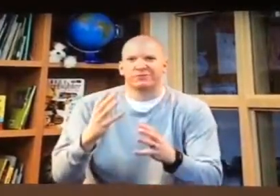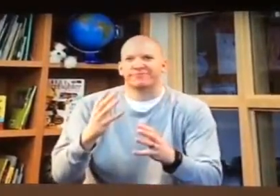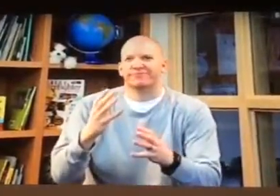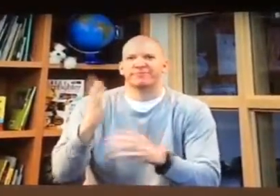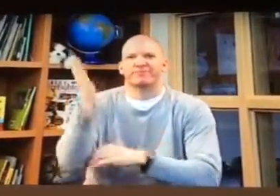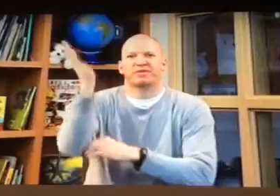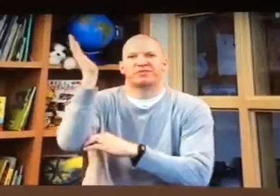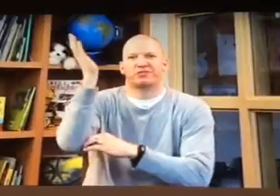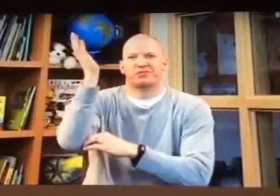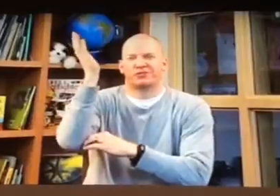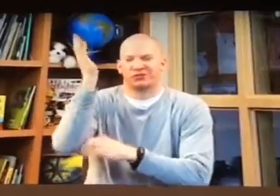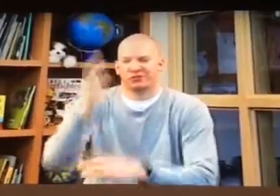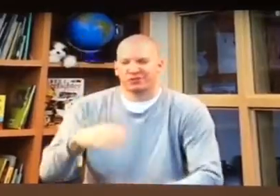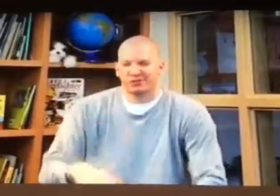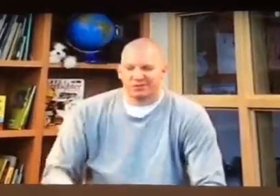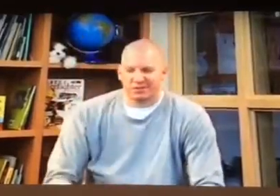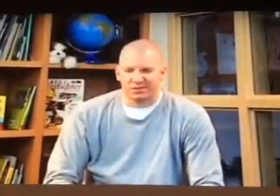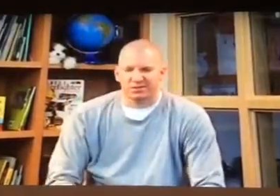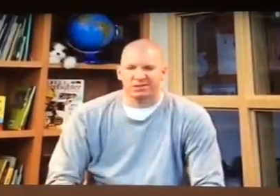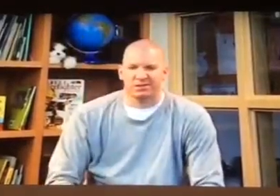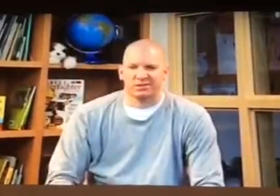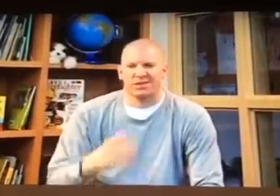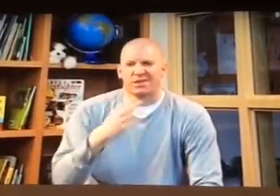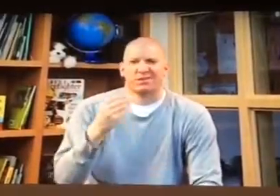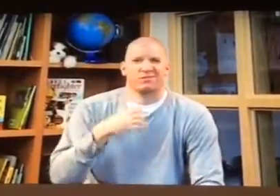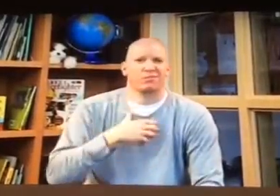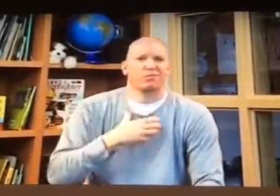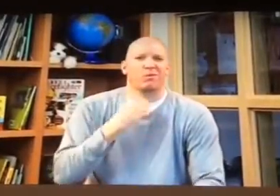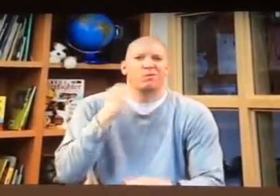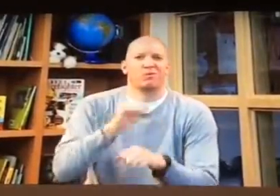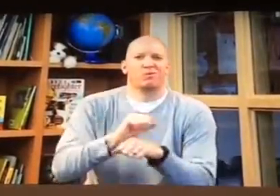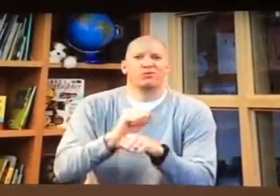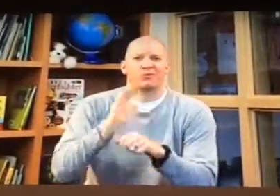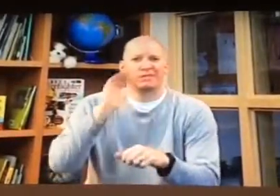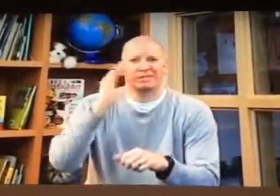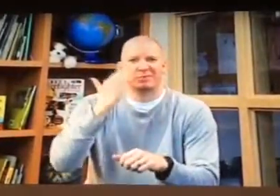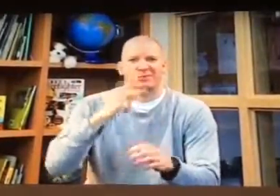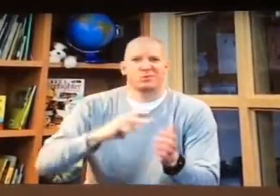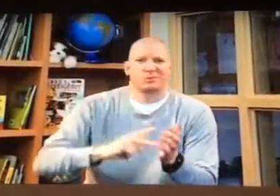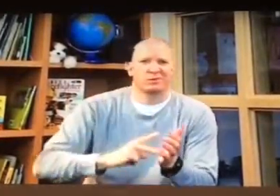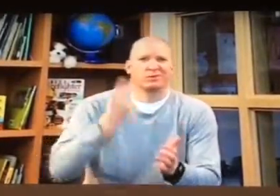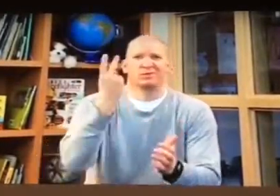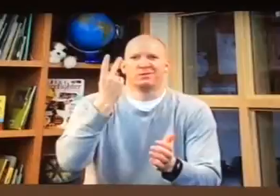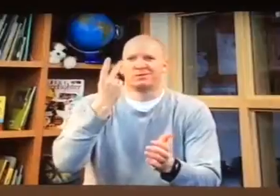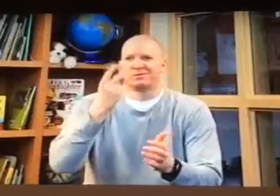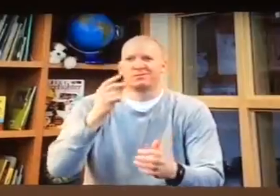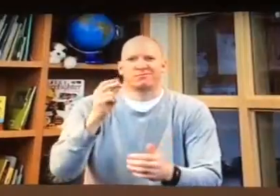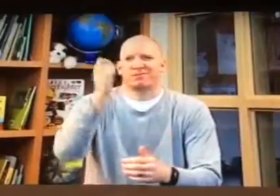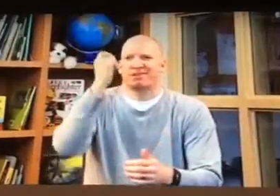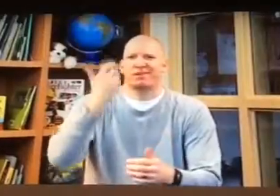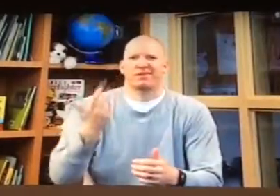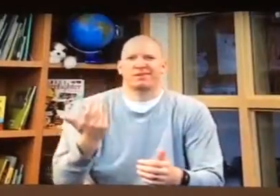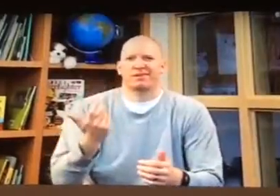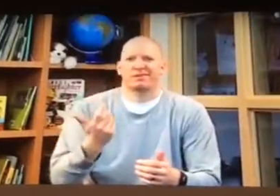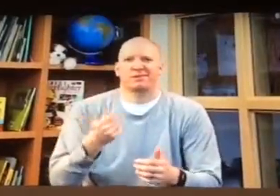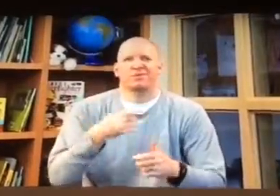I had to try to read the teacher's lips during the lecture, but that was difficult for me because sometimes they were facing the whiteboard or whatever. So,